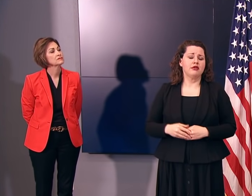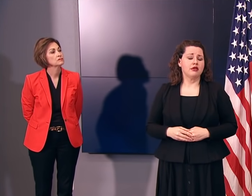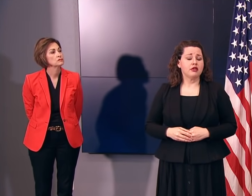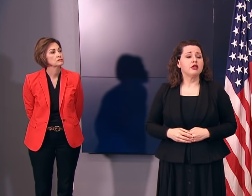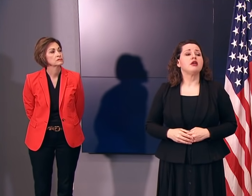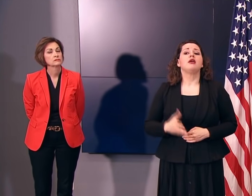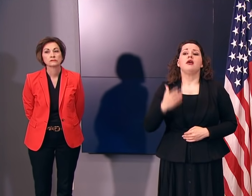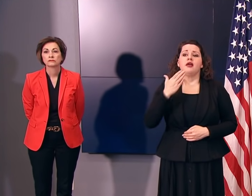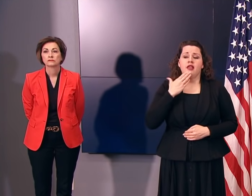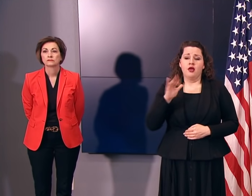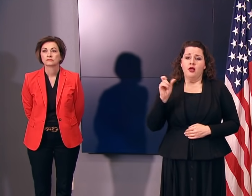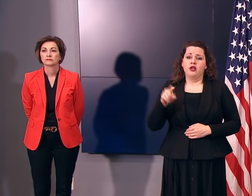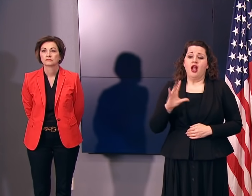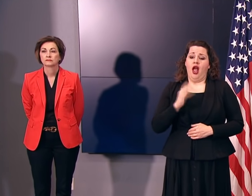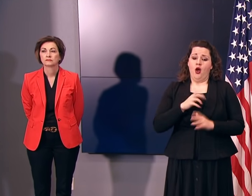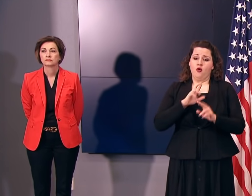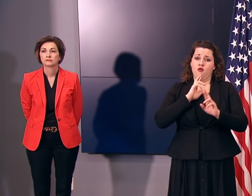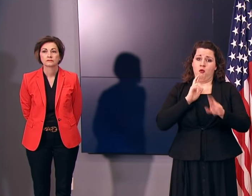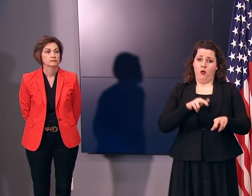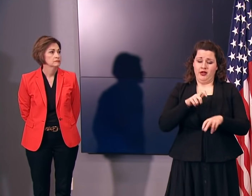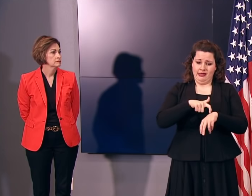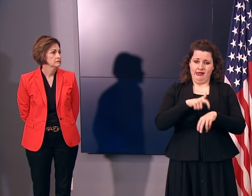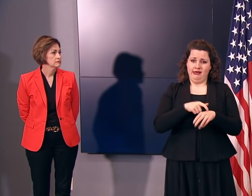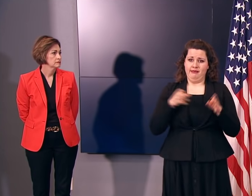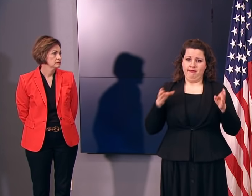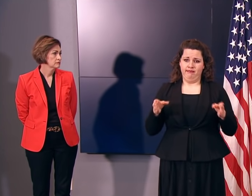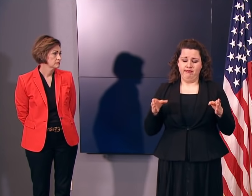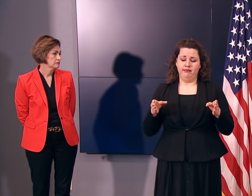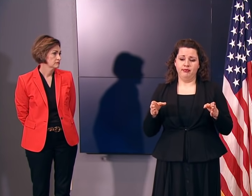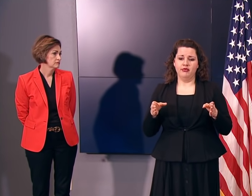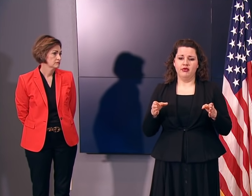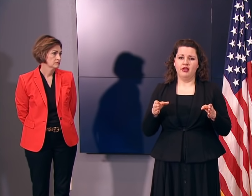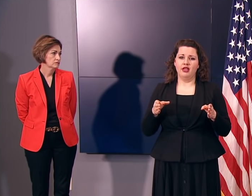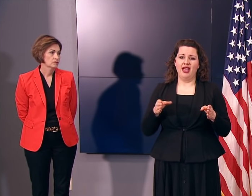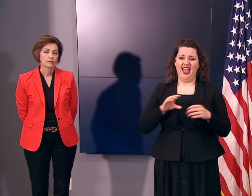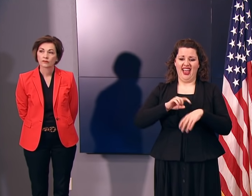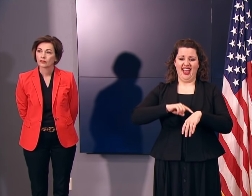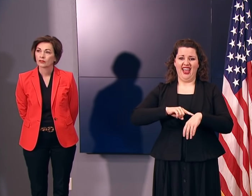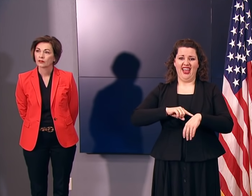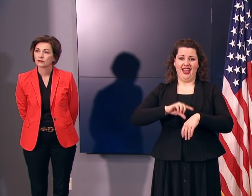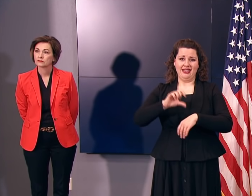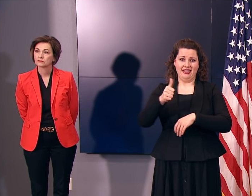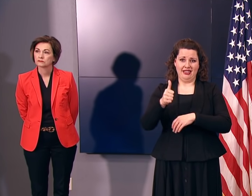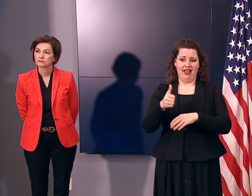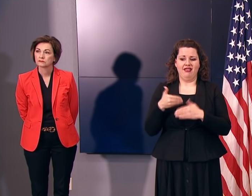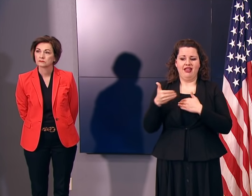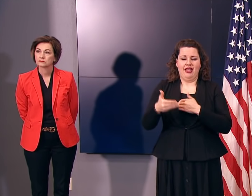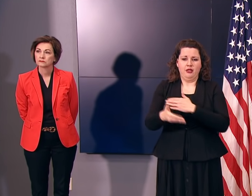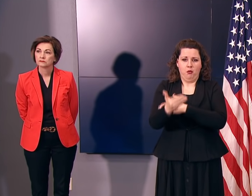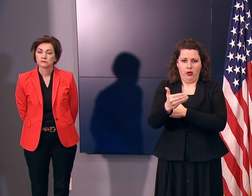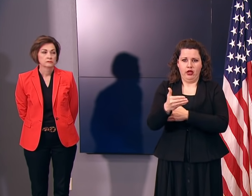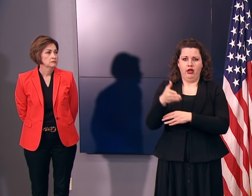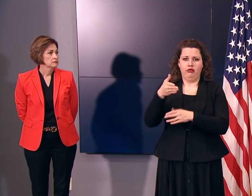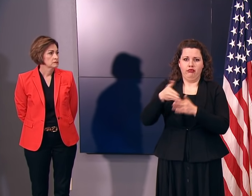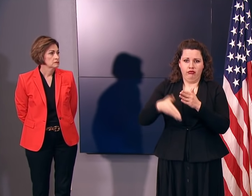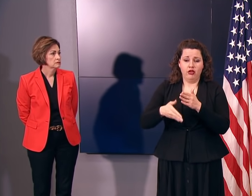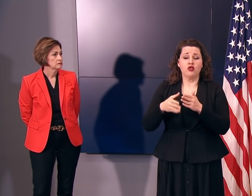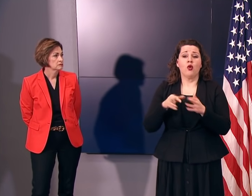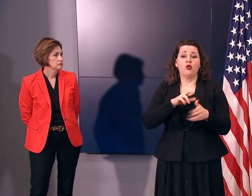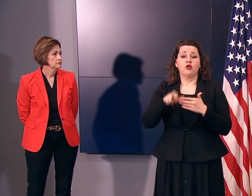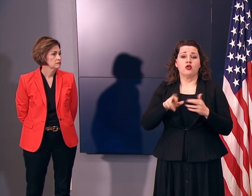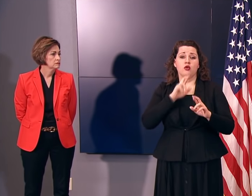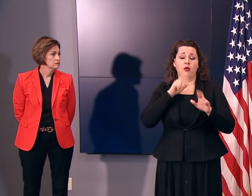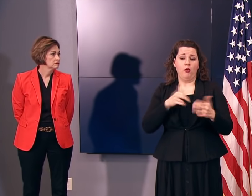We do, our reporting time frame it cuts off at 10 o'clock the following morning. So the results that were reported